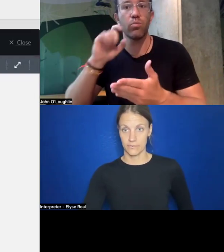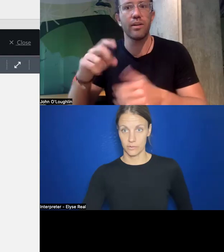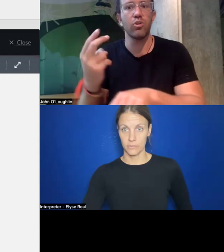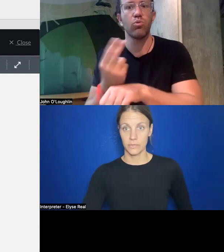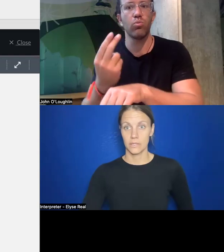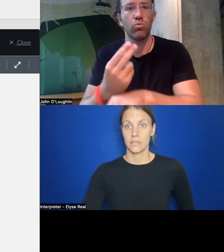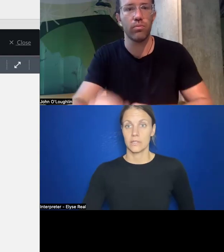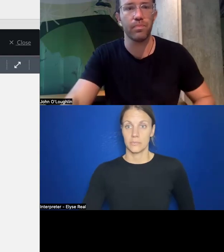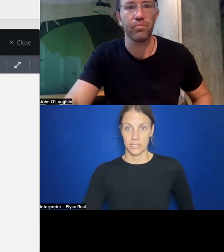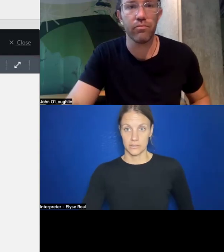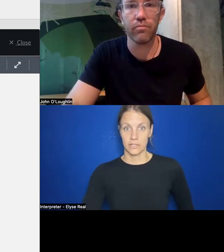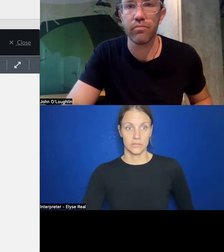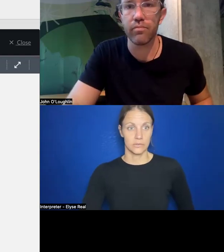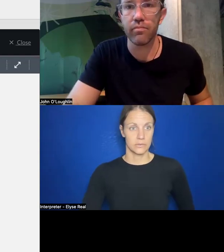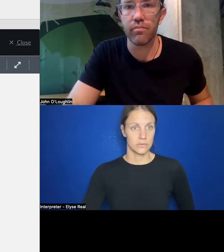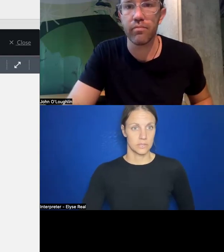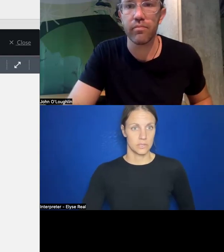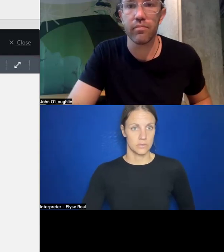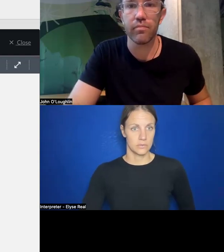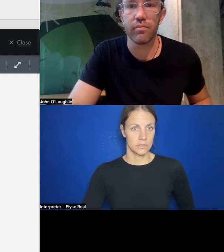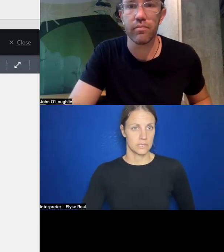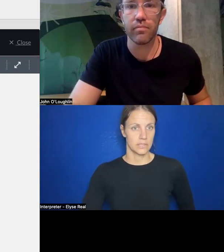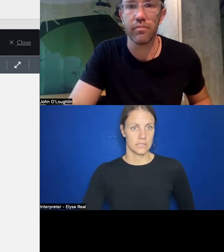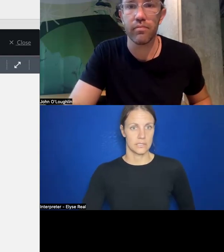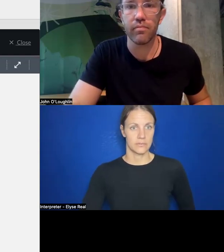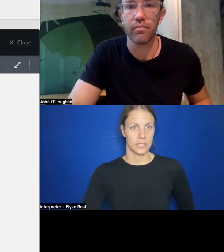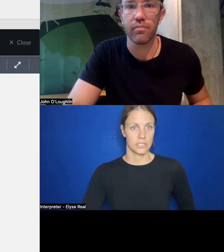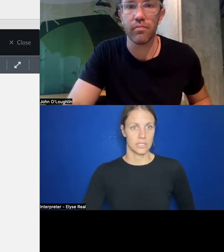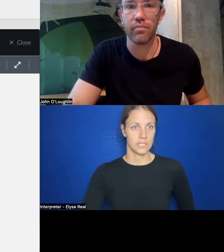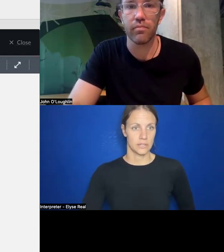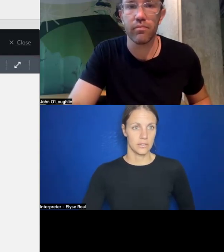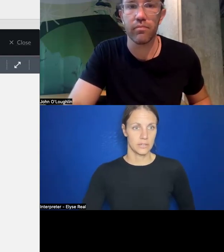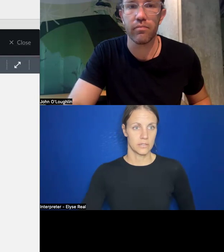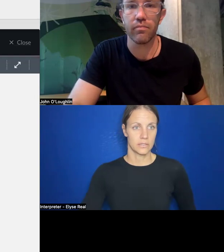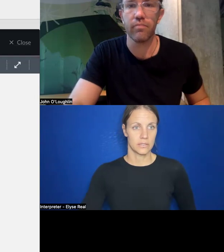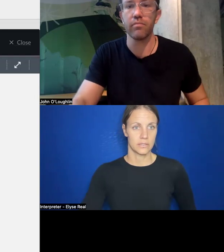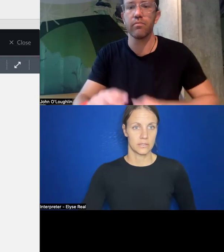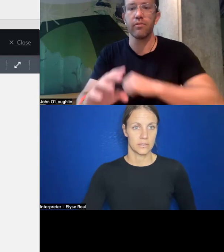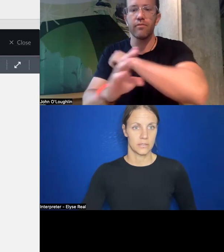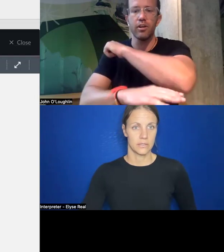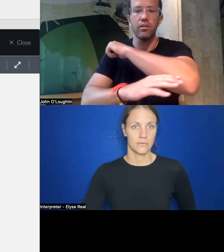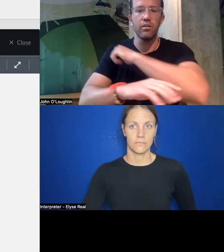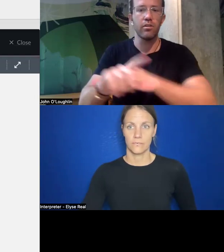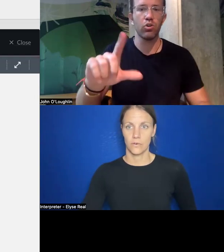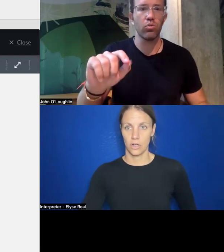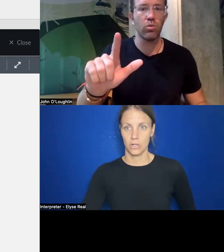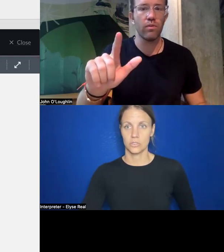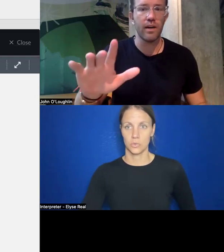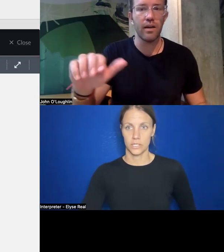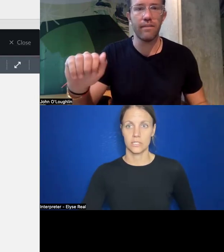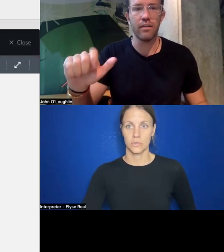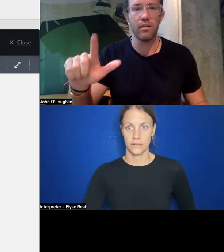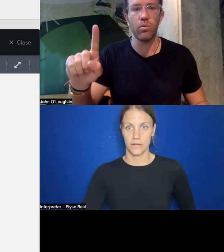online platform, make sure that you use this information here, the